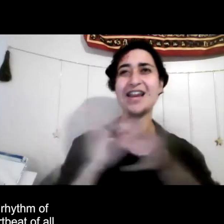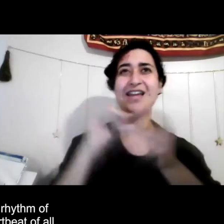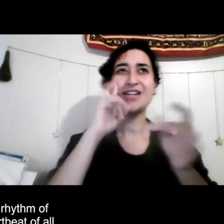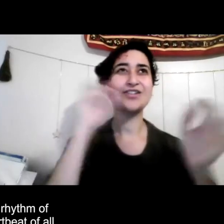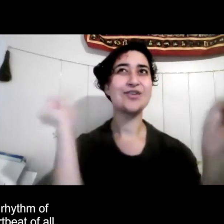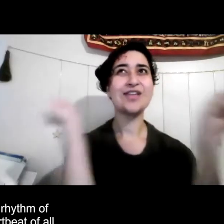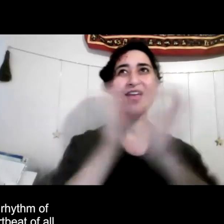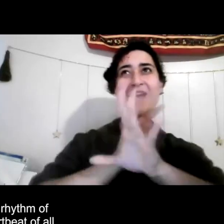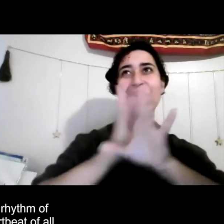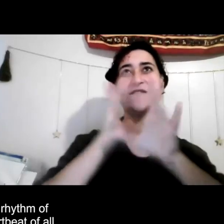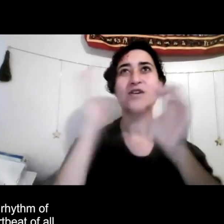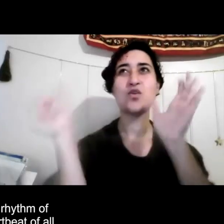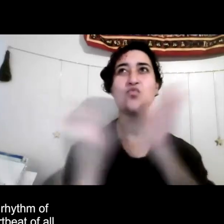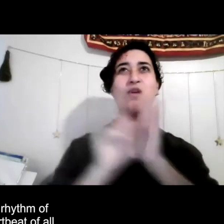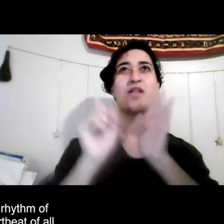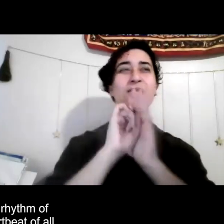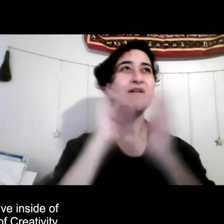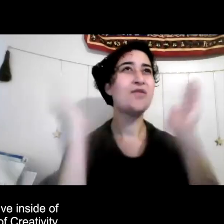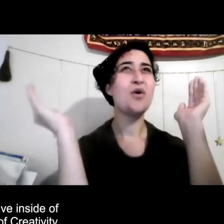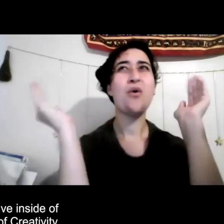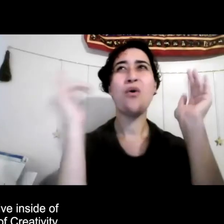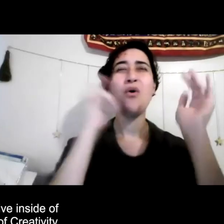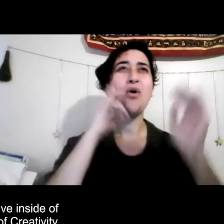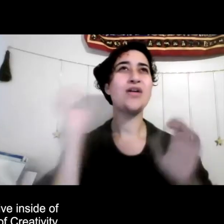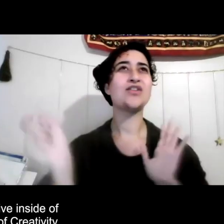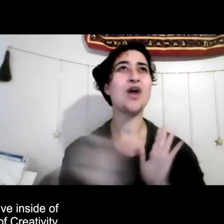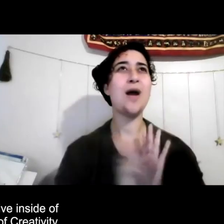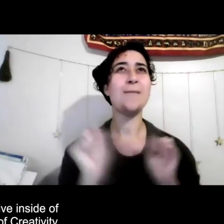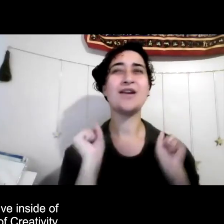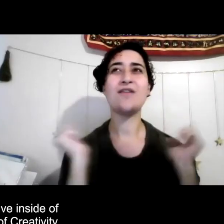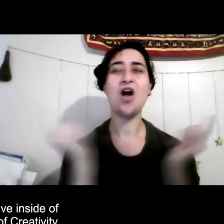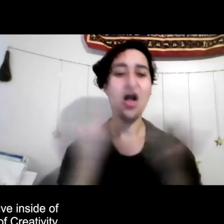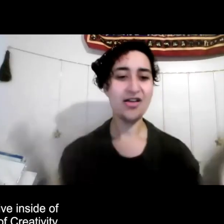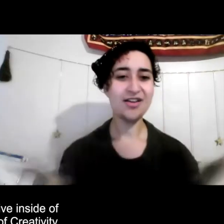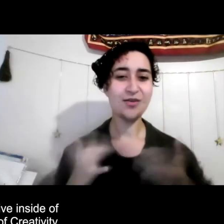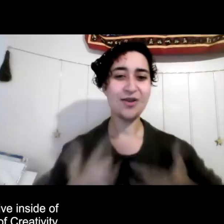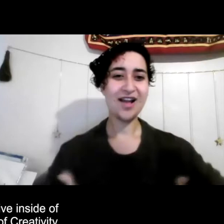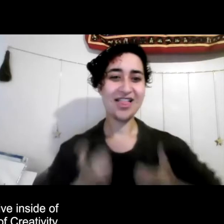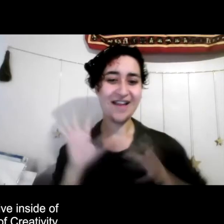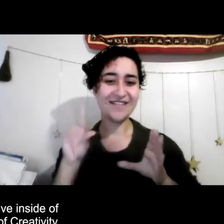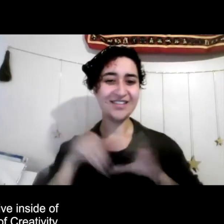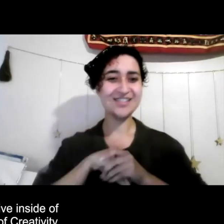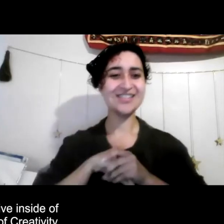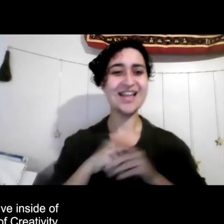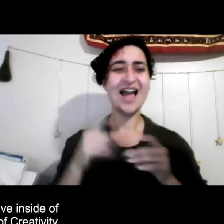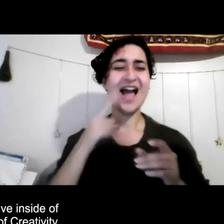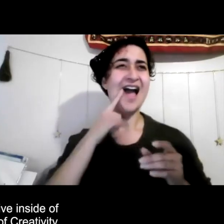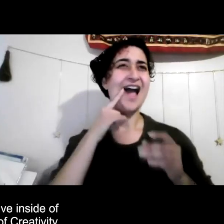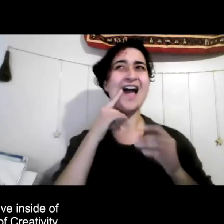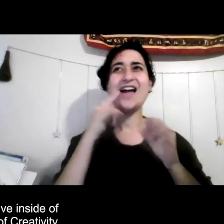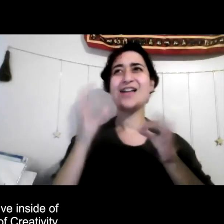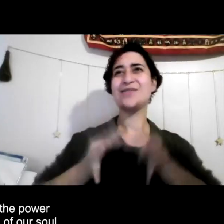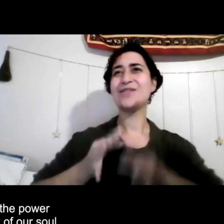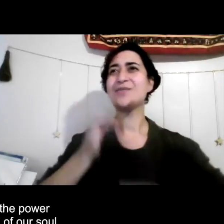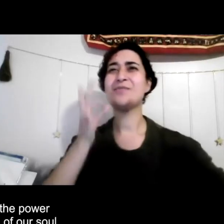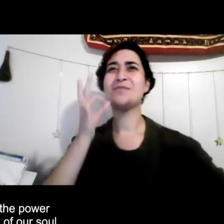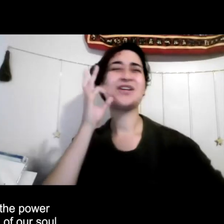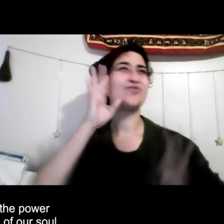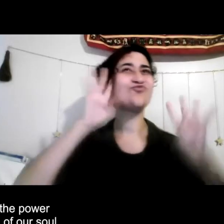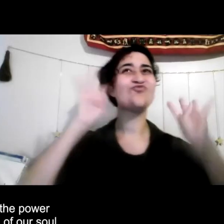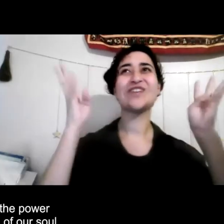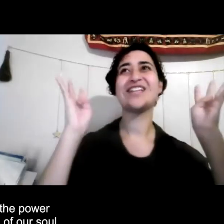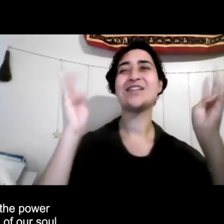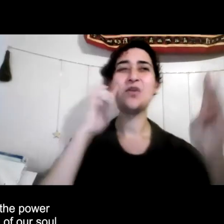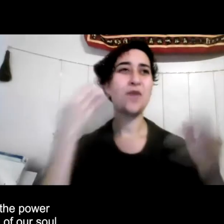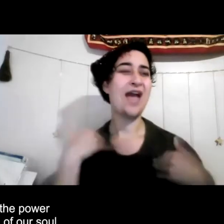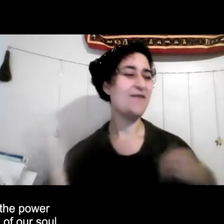rhythm of the holiest heartbeat of all. Here we are alive inside of the Holy Spirit of creativity, that we have the